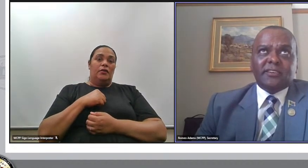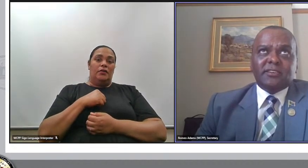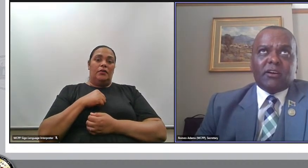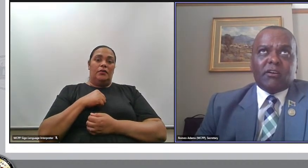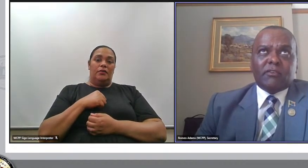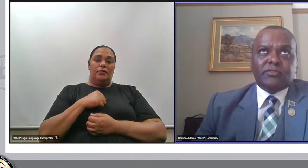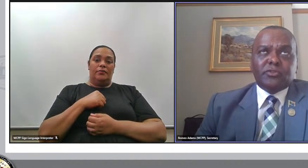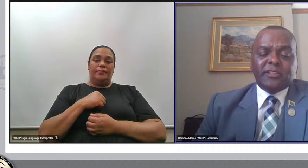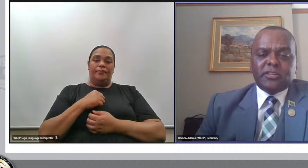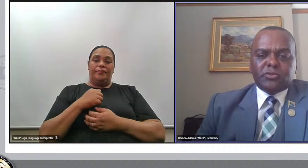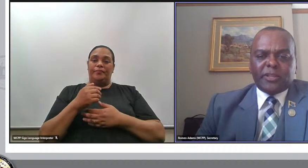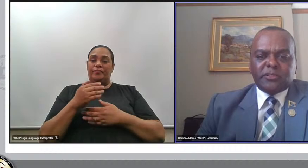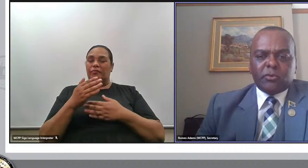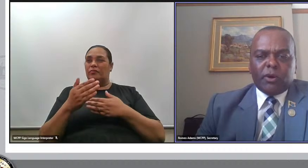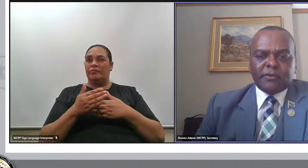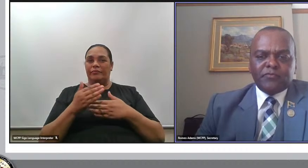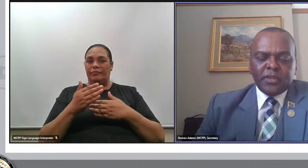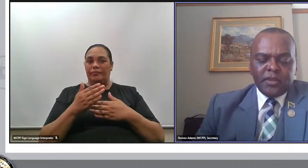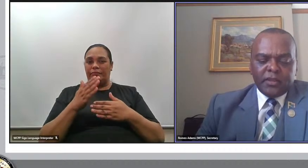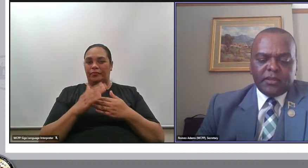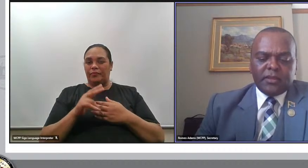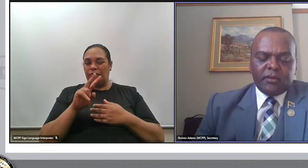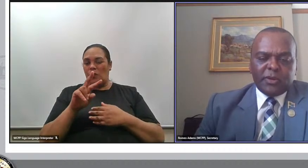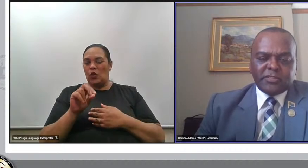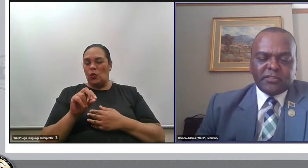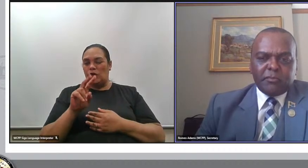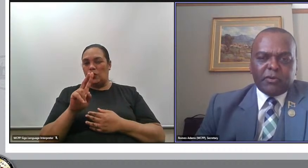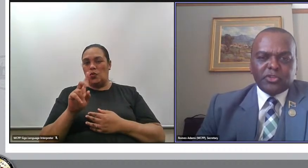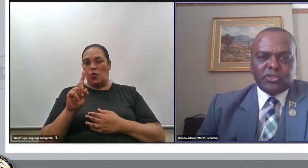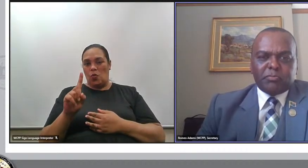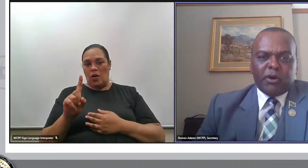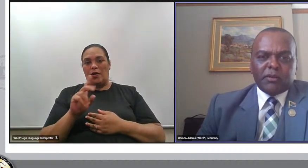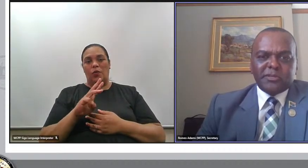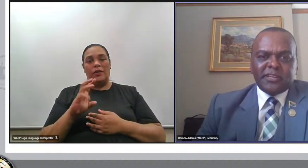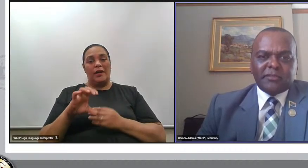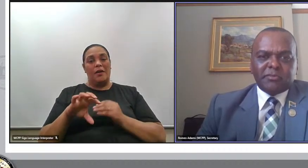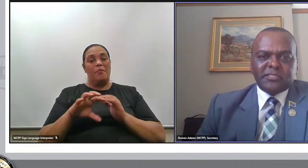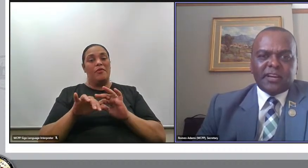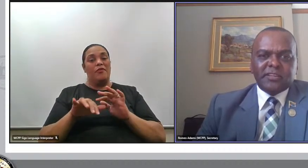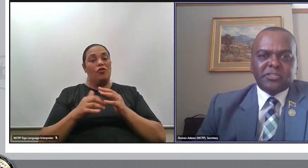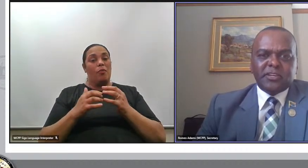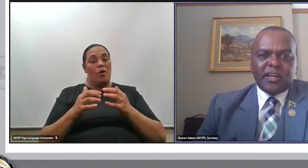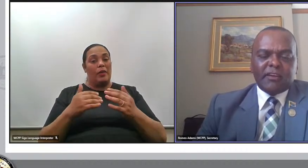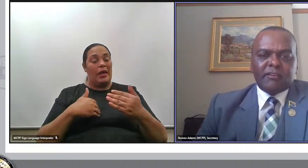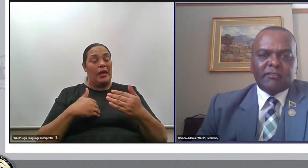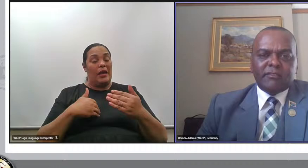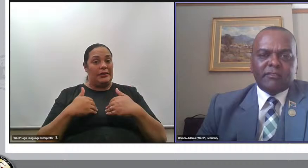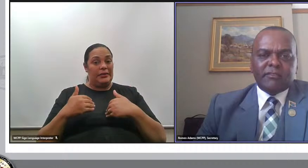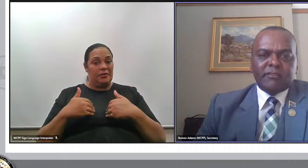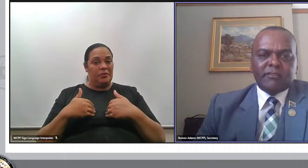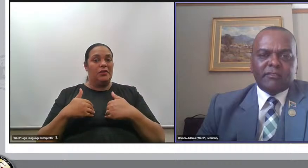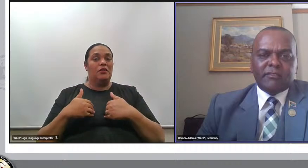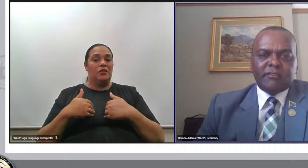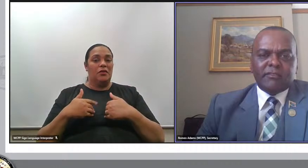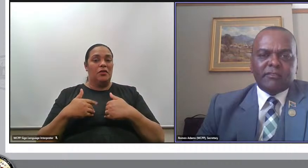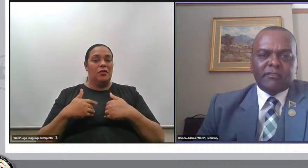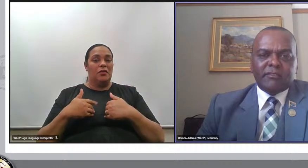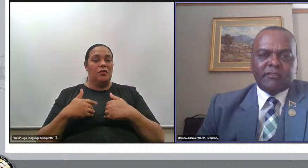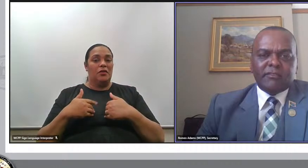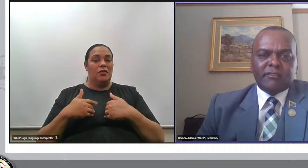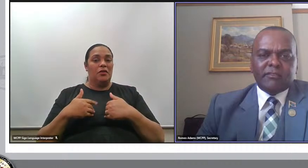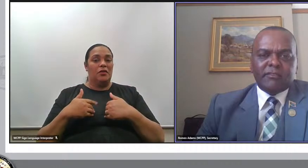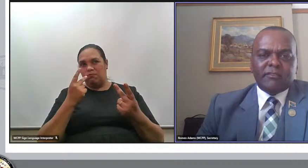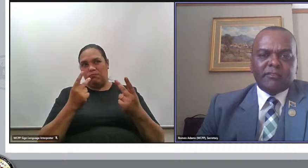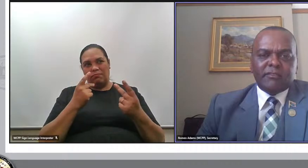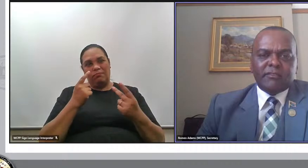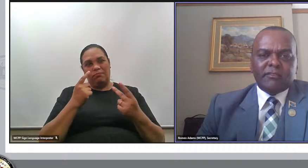Towards the end of 2021, the Western Cape Provincial Parliament administration have been looking around and